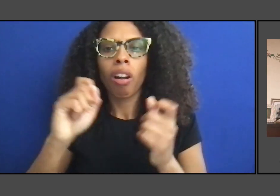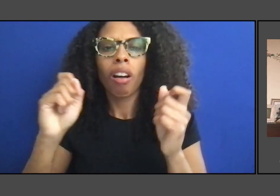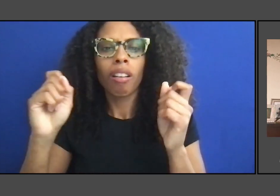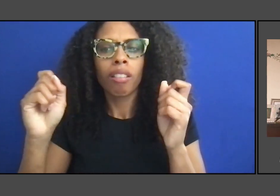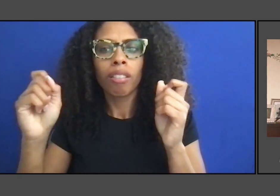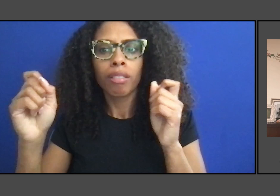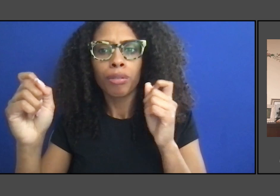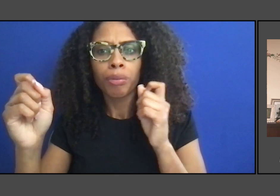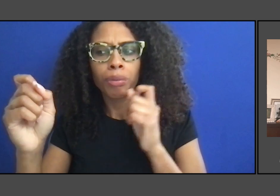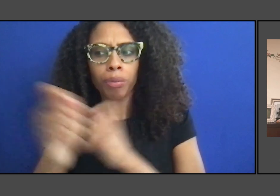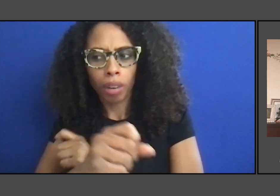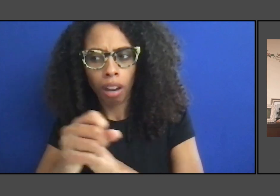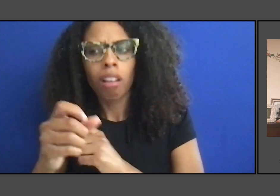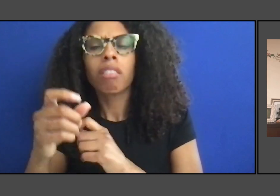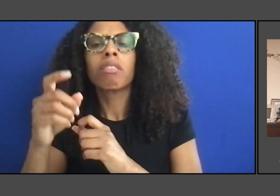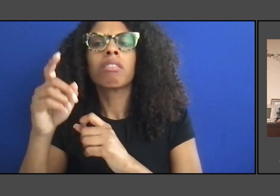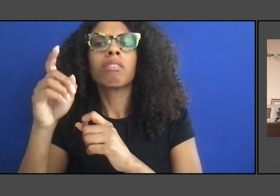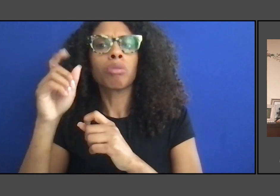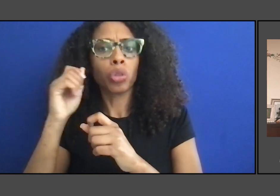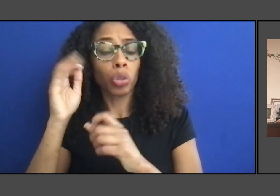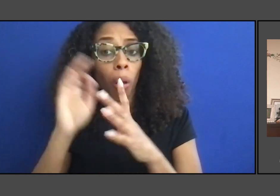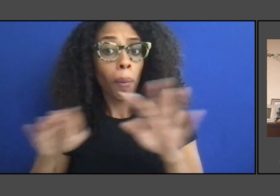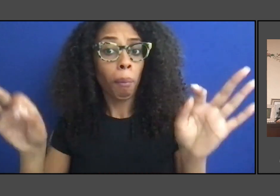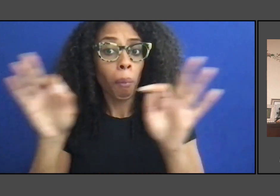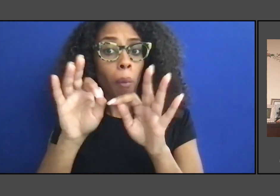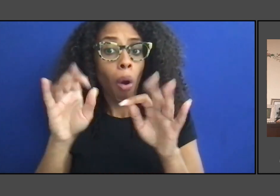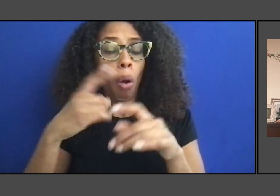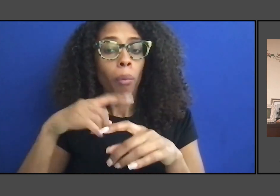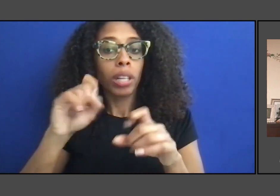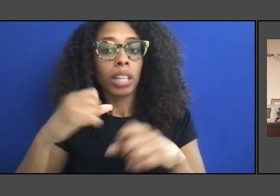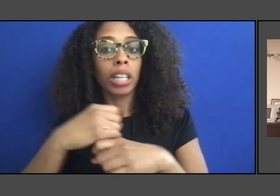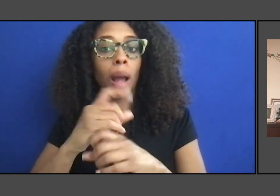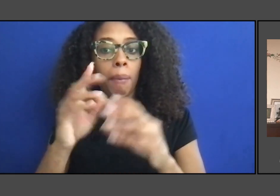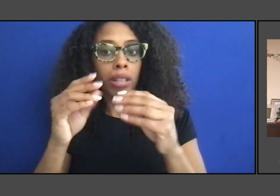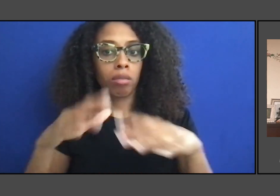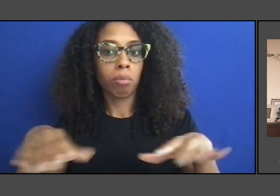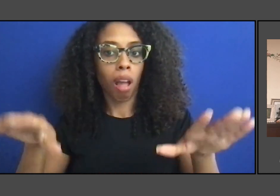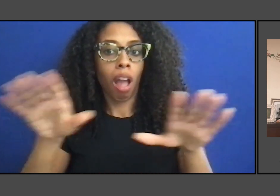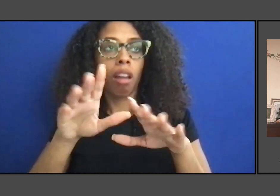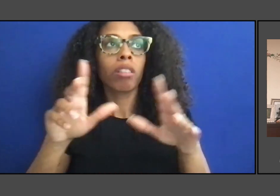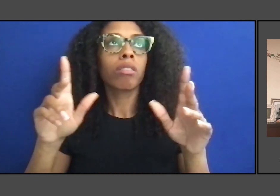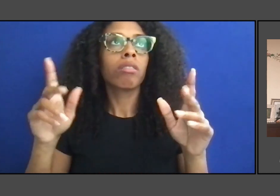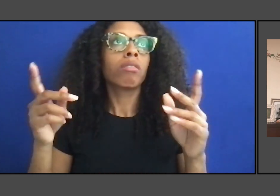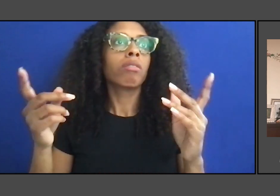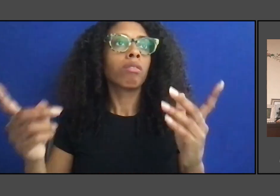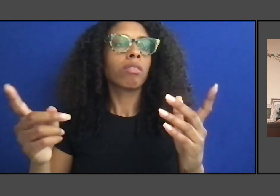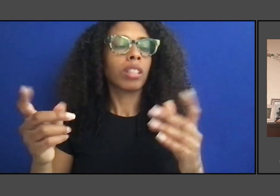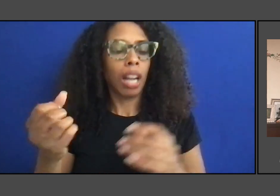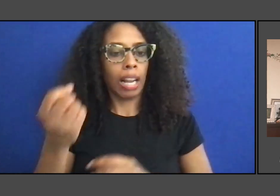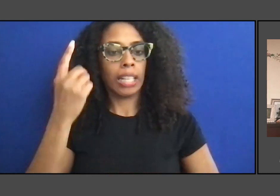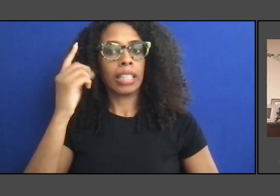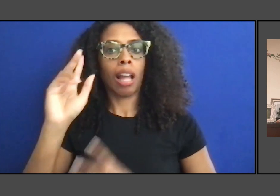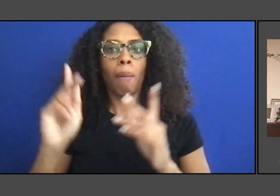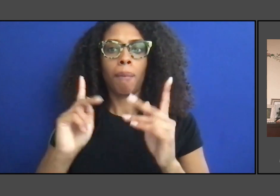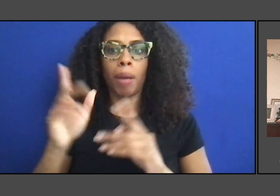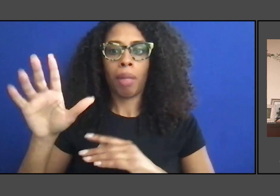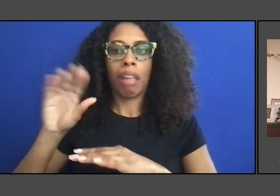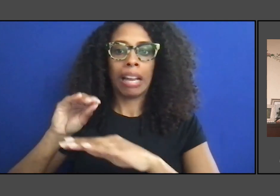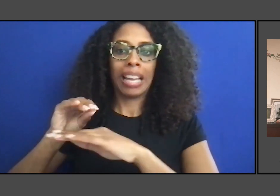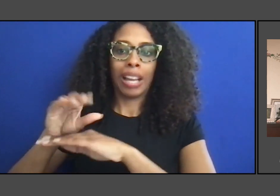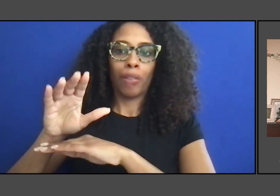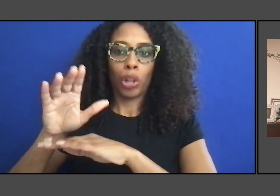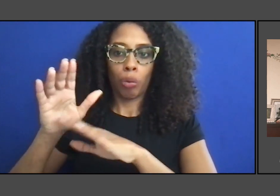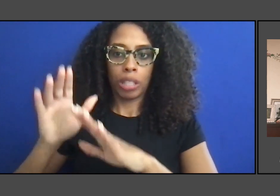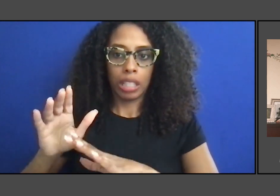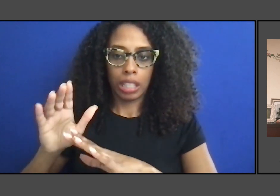space for how the music that people have grown up with influences how they create their jazz.